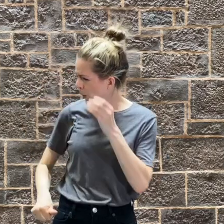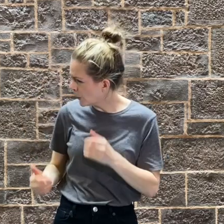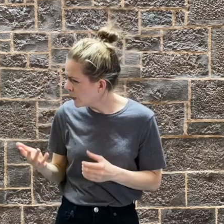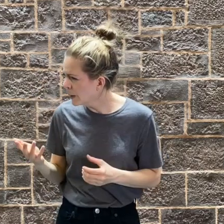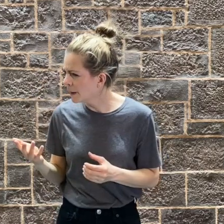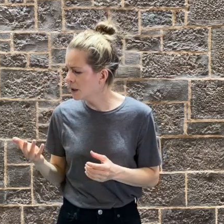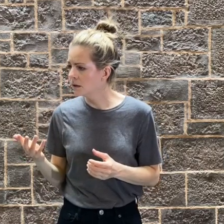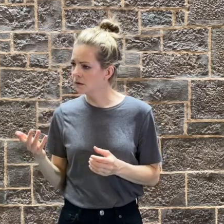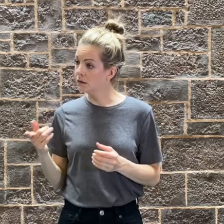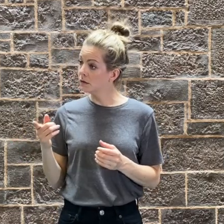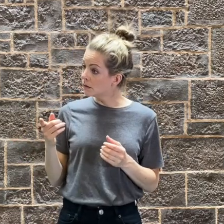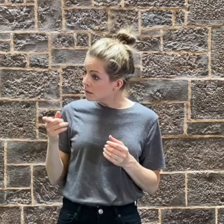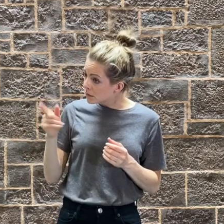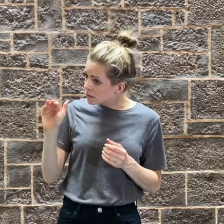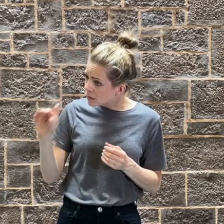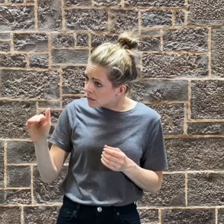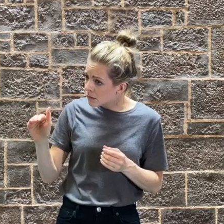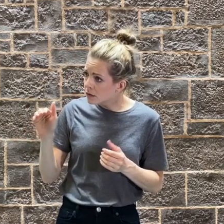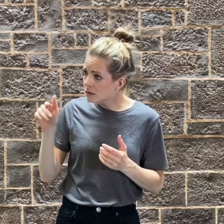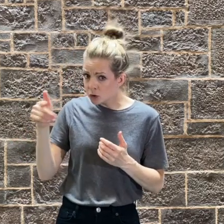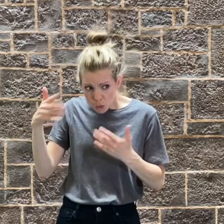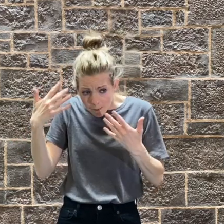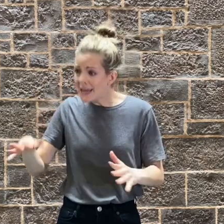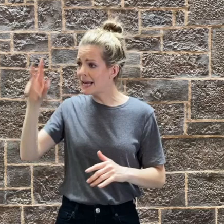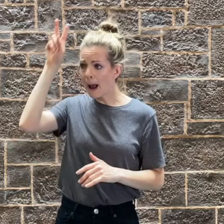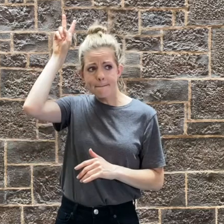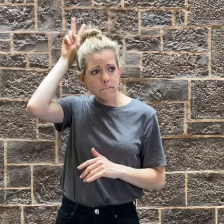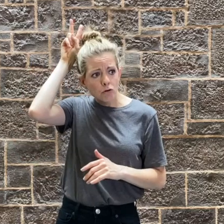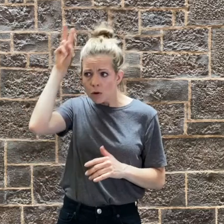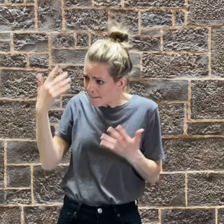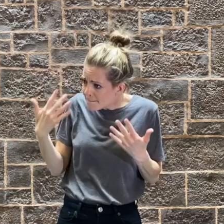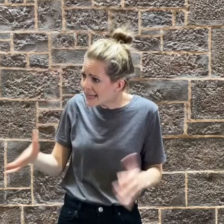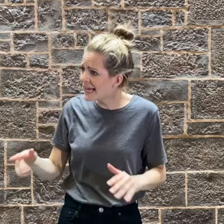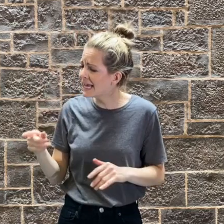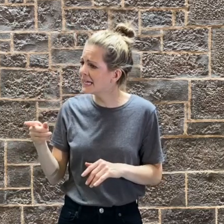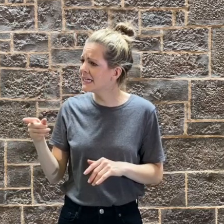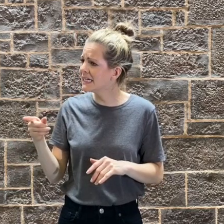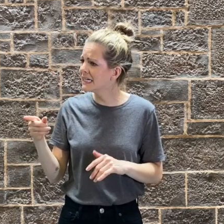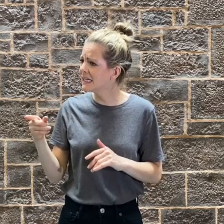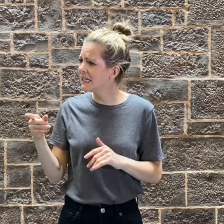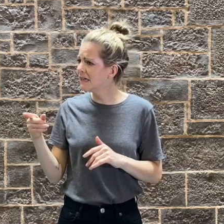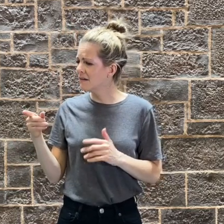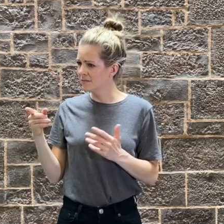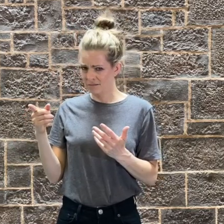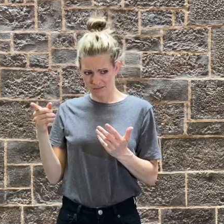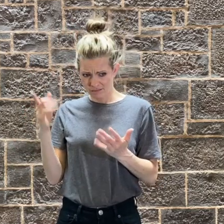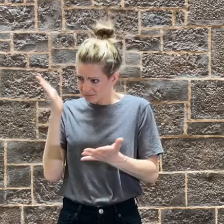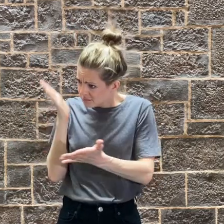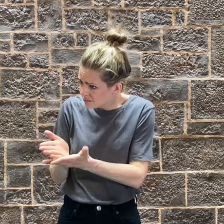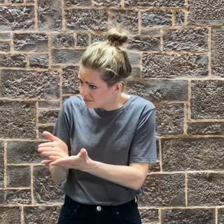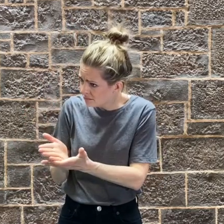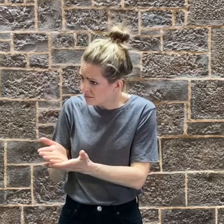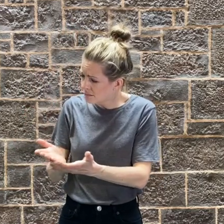Were you ever even there, Ivor, at the altar of the Earth Spirit? Were we ever even here,